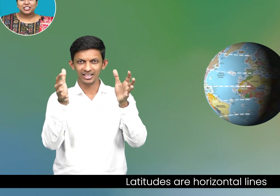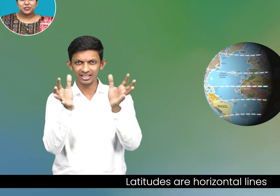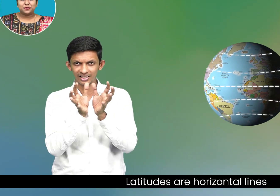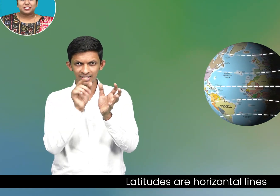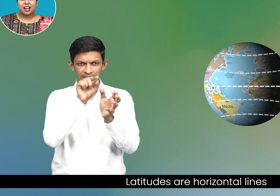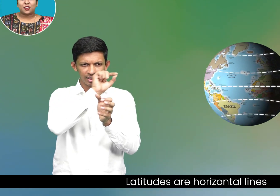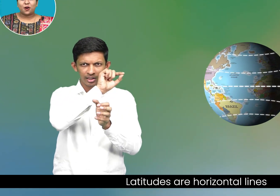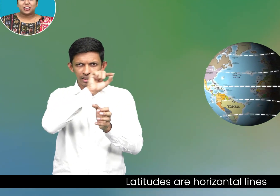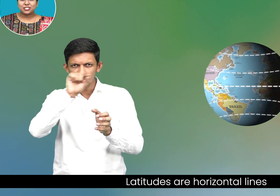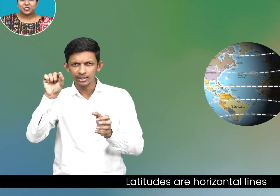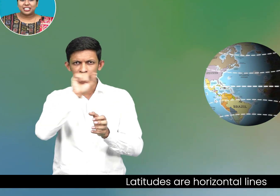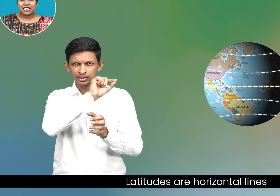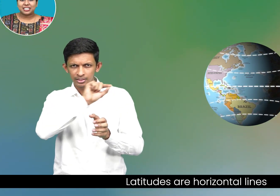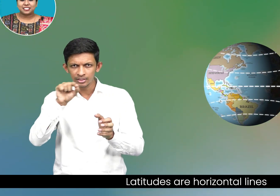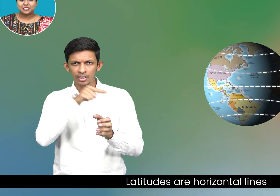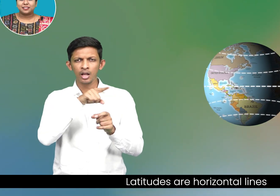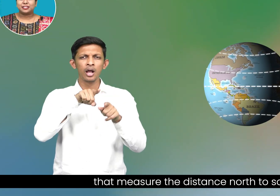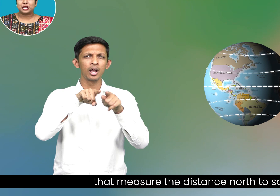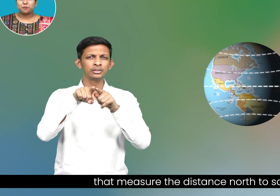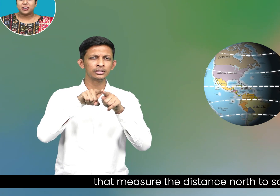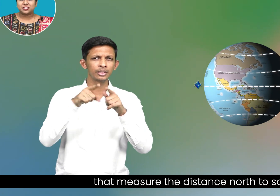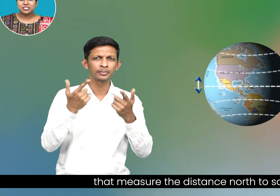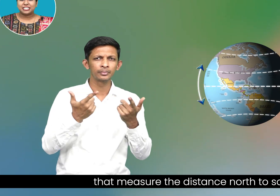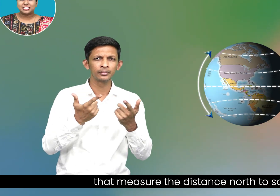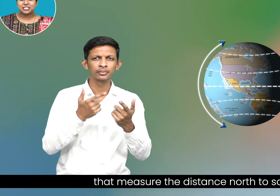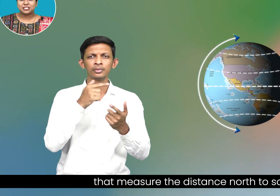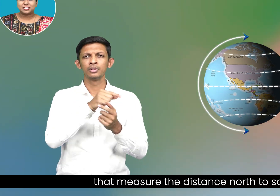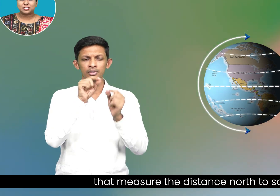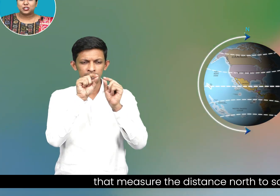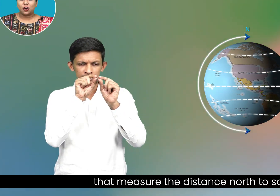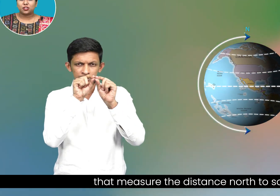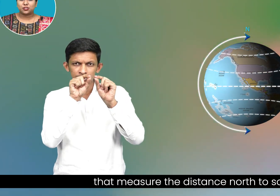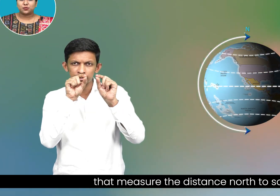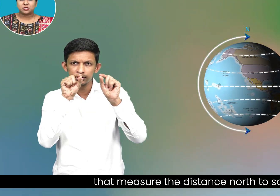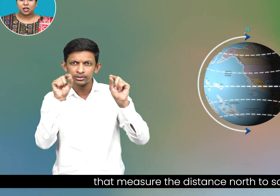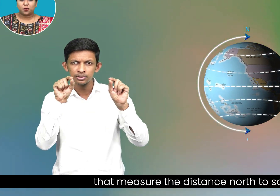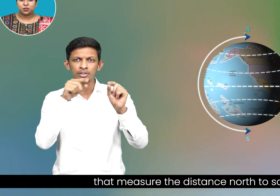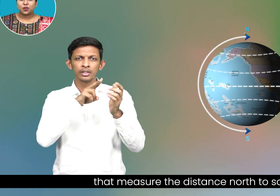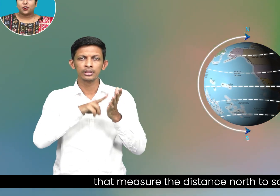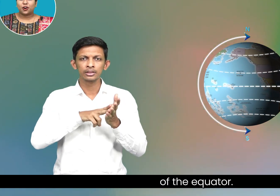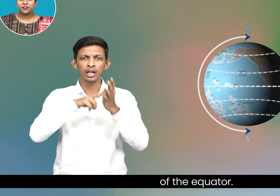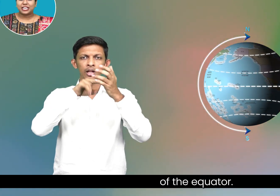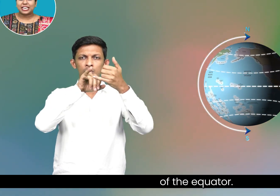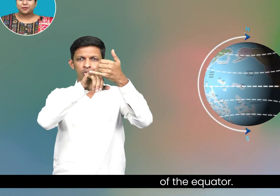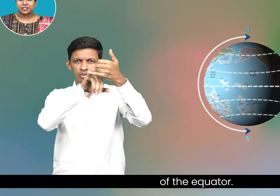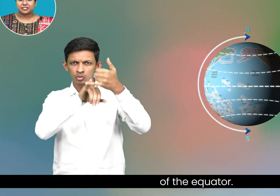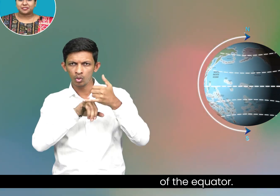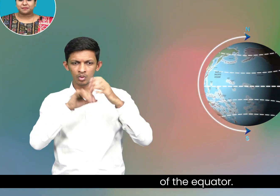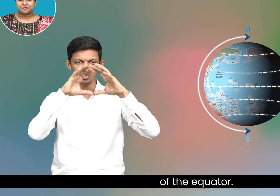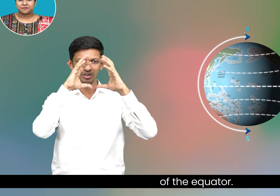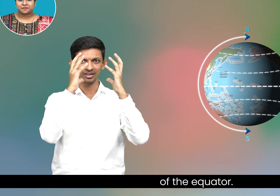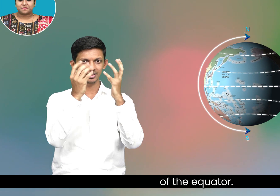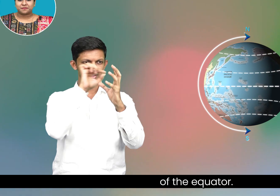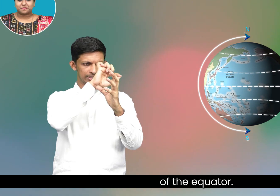Latitudes are horizontal lines that measure the distance north to south of the equator.